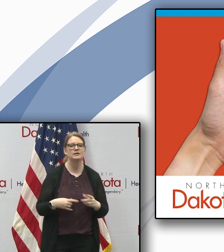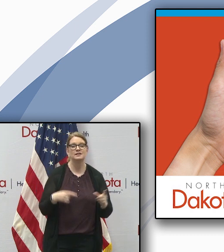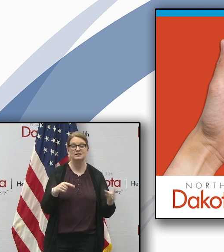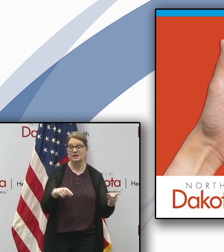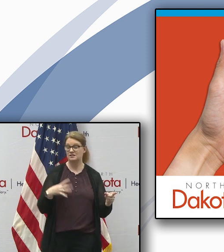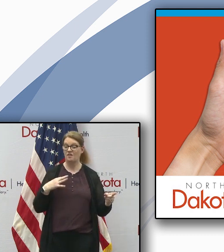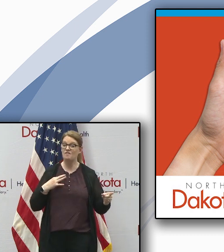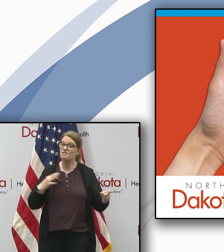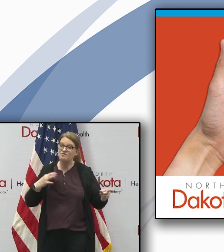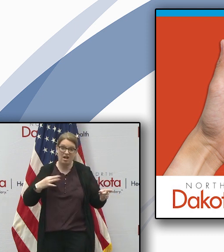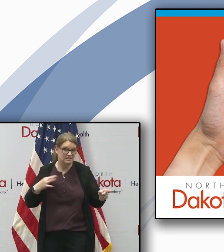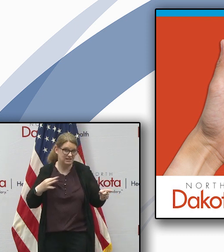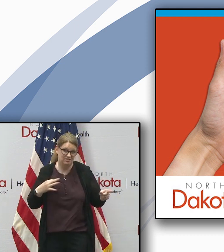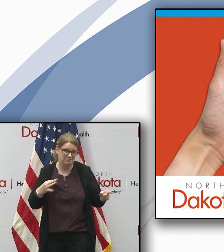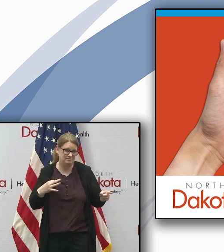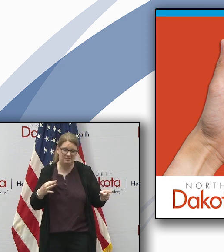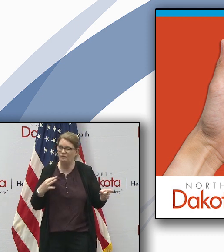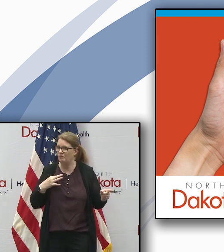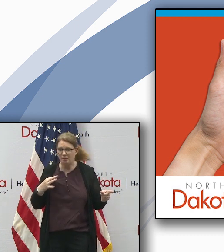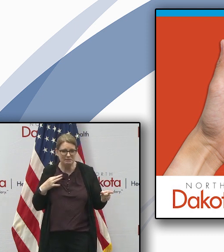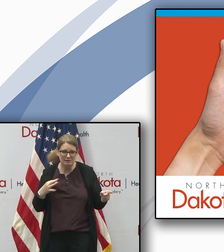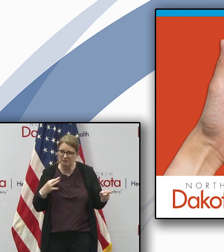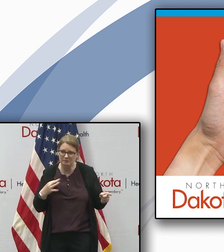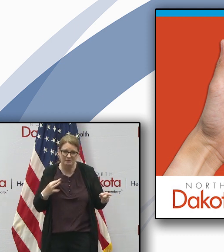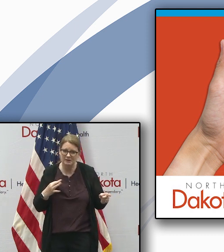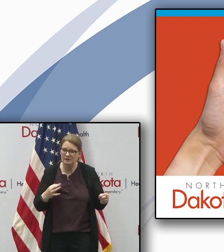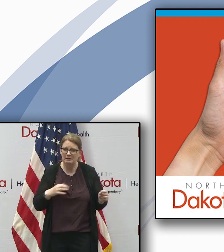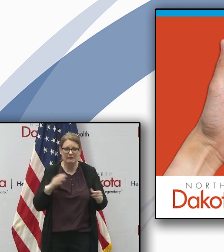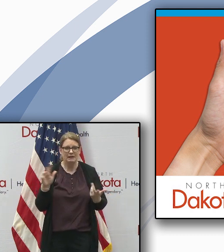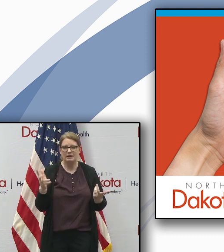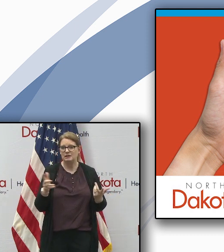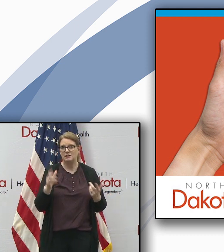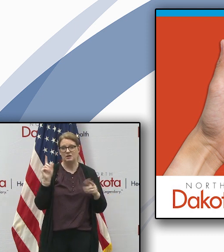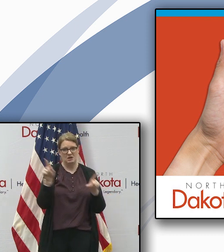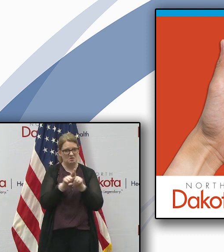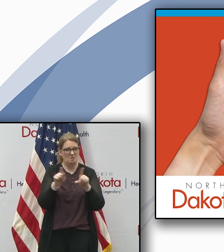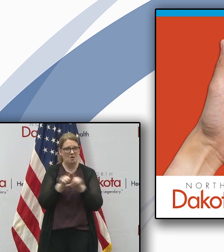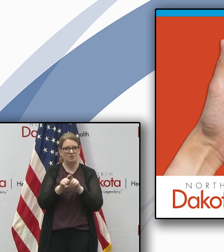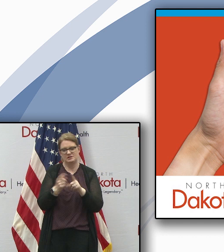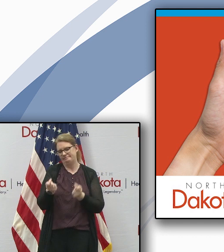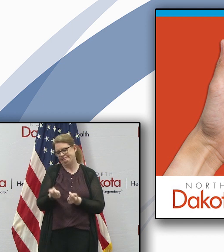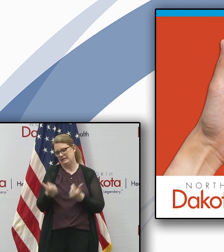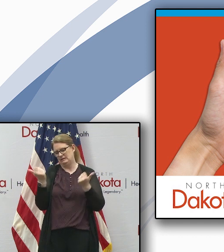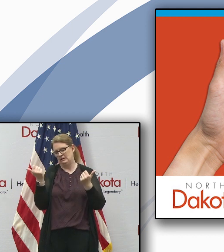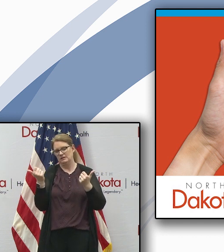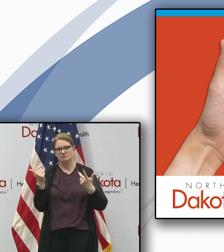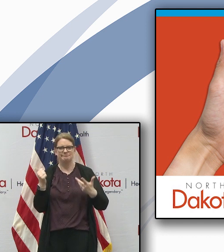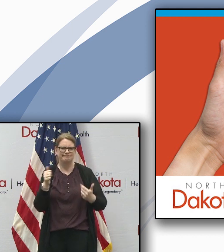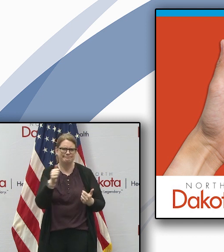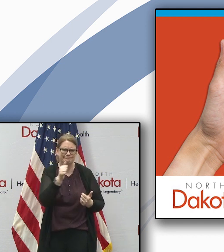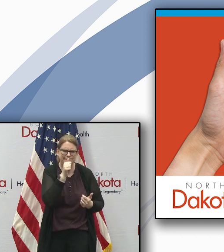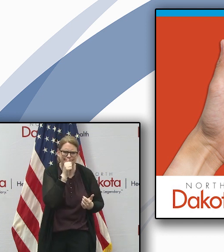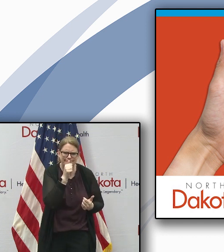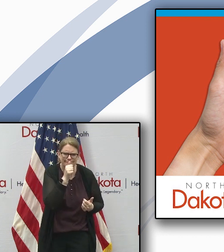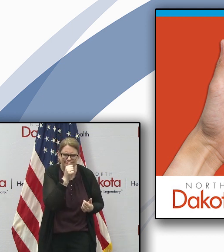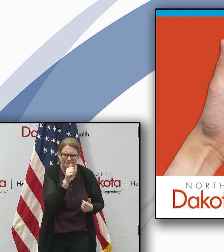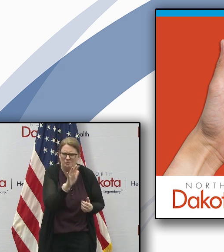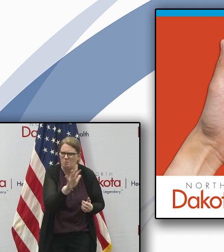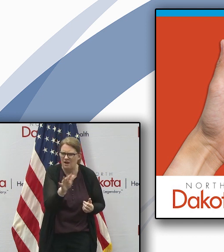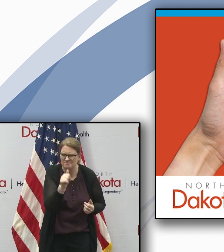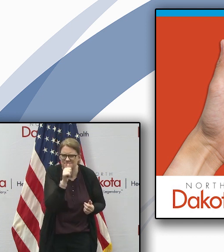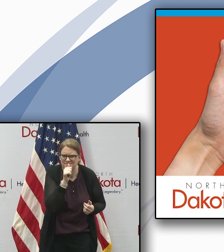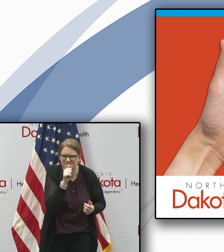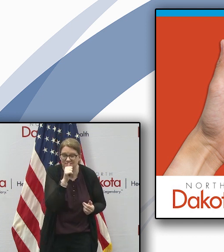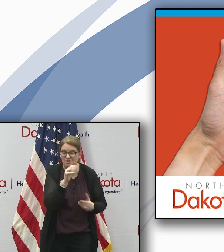opt-in, completely volunteer, and at any point in time you can also opt out. It's completely anonymous, no